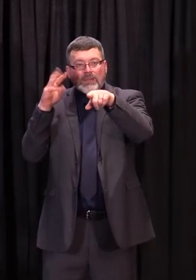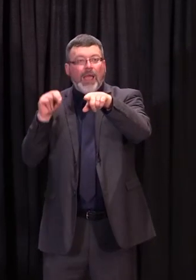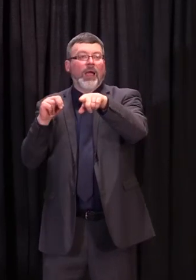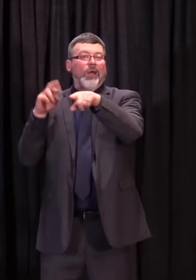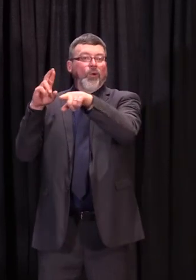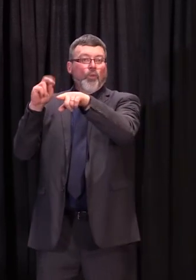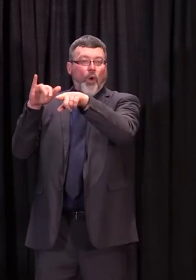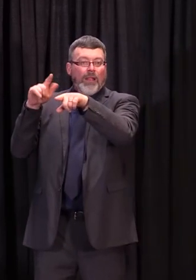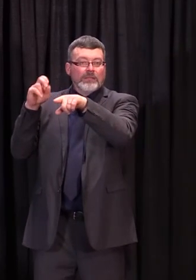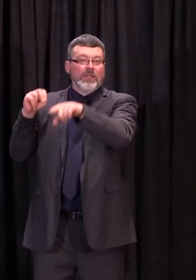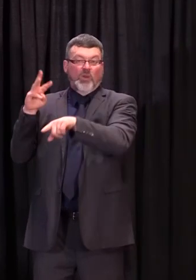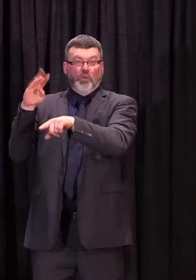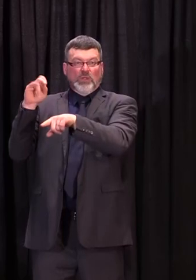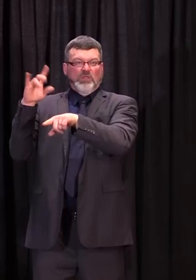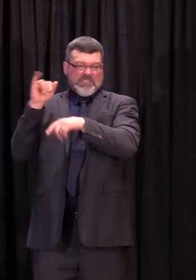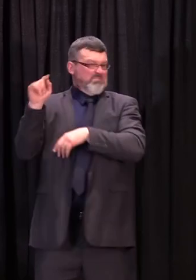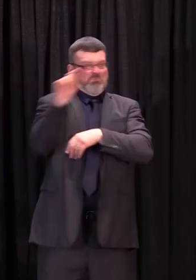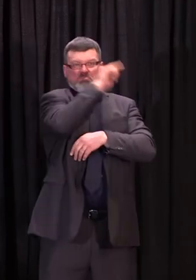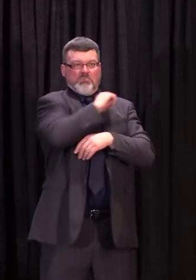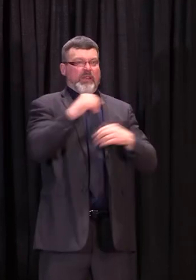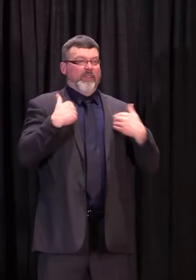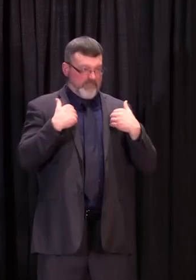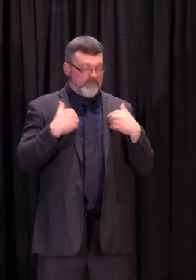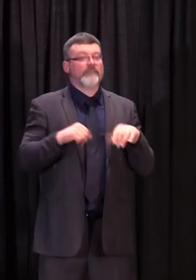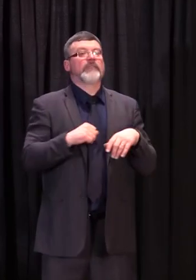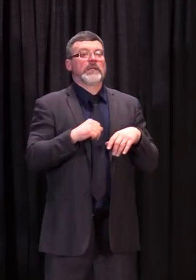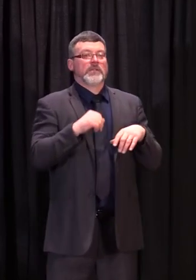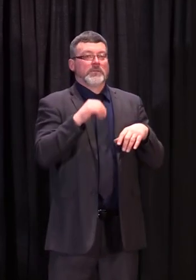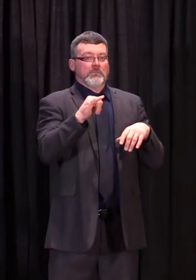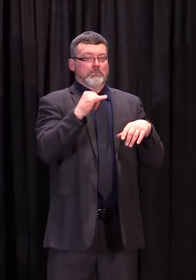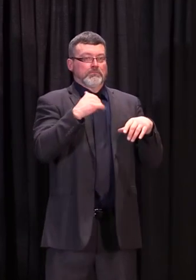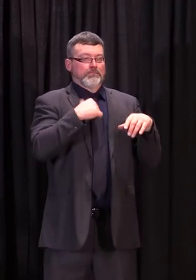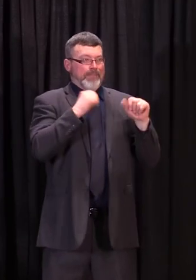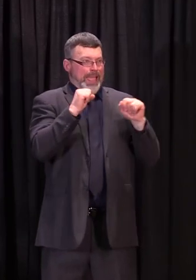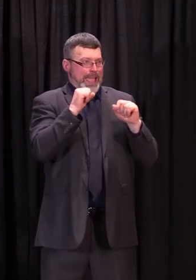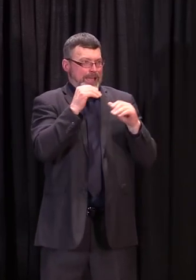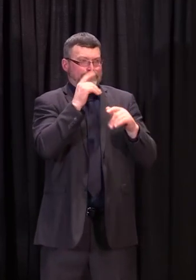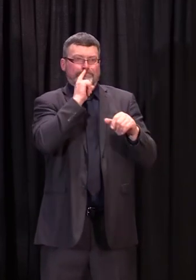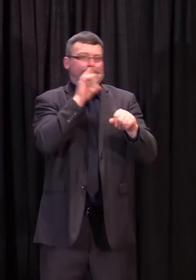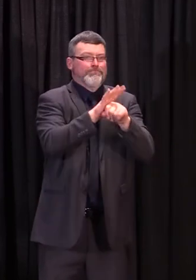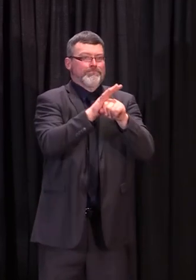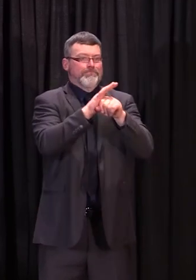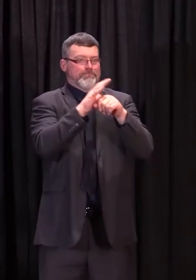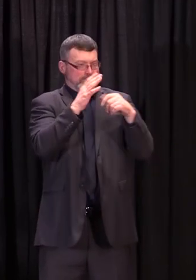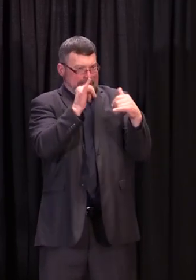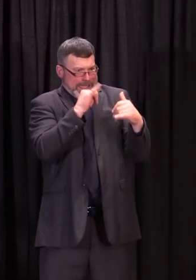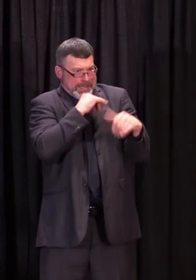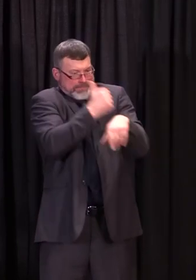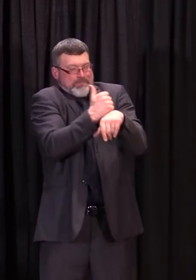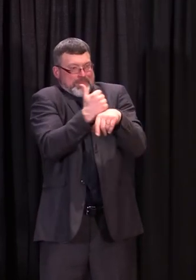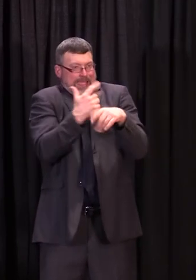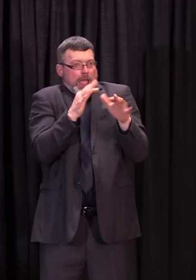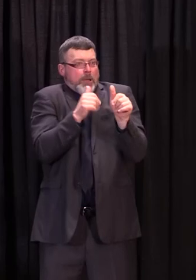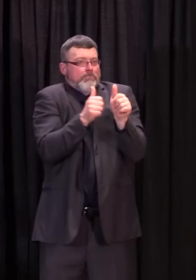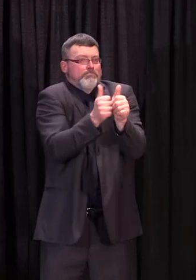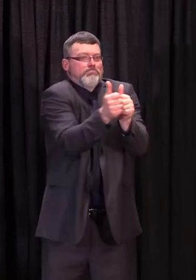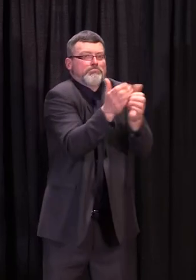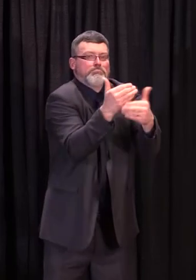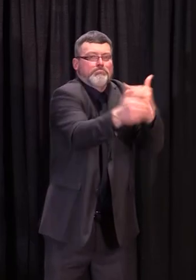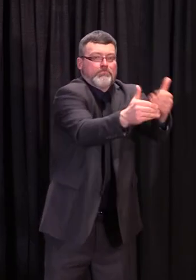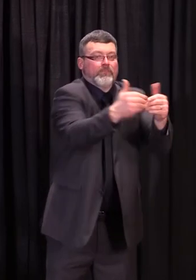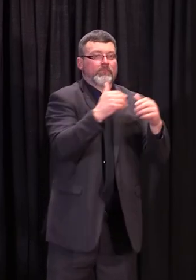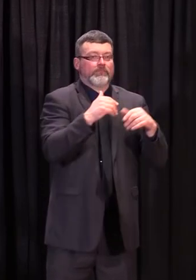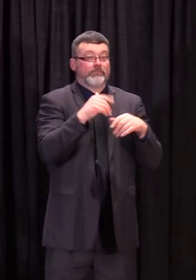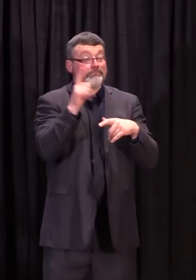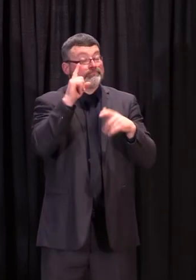And it will allow us to make progress on long-standing commitments, like the Western Corridor upgrades that will bring rail service